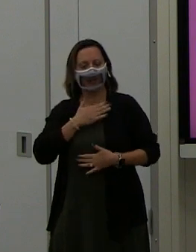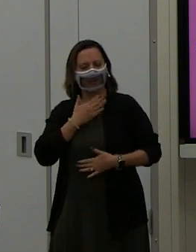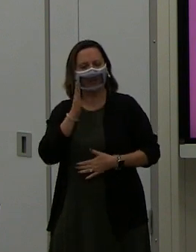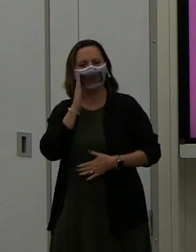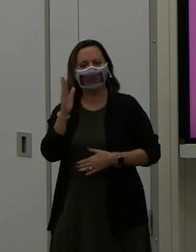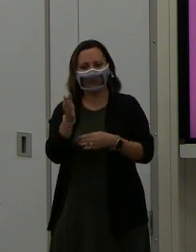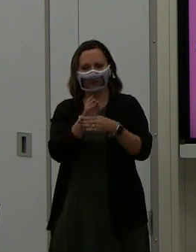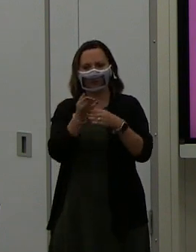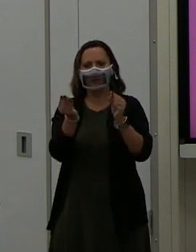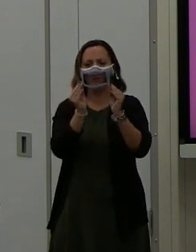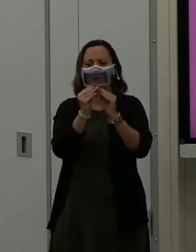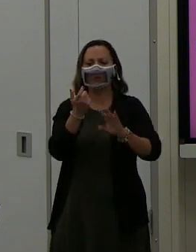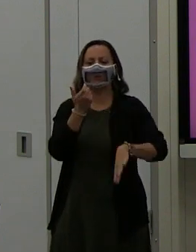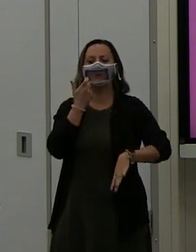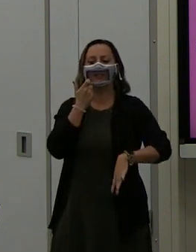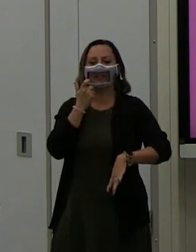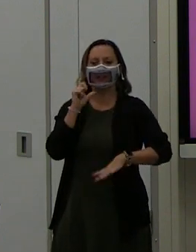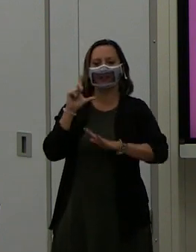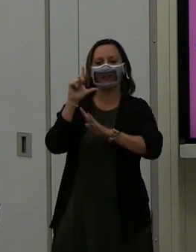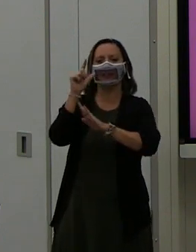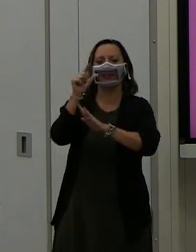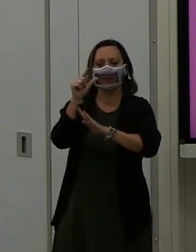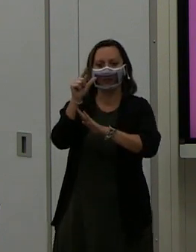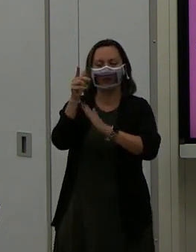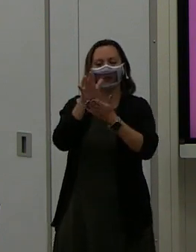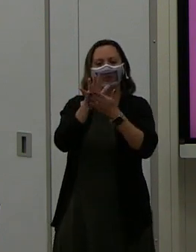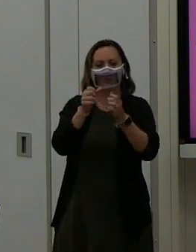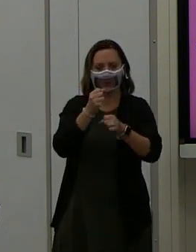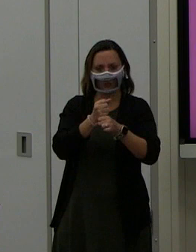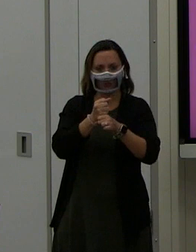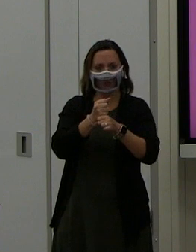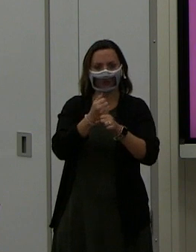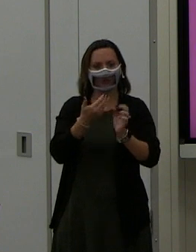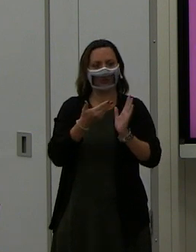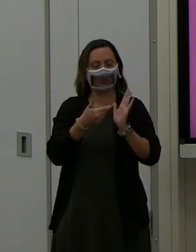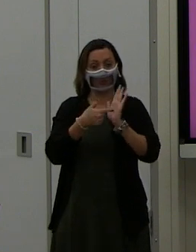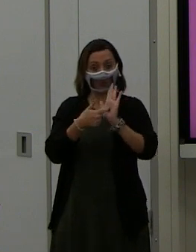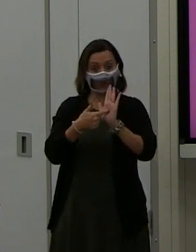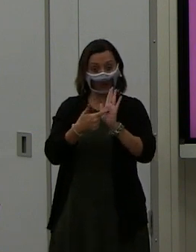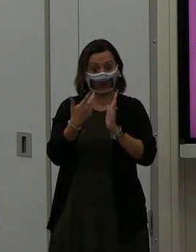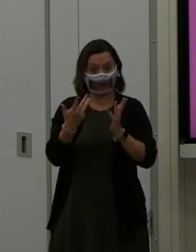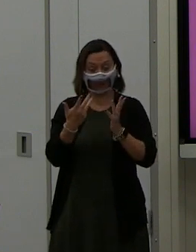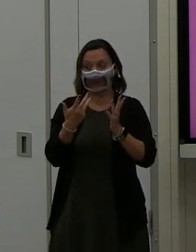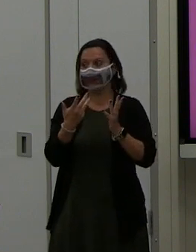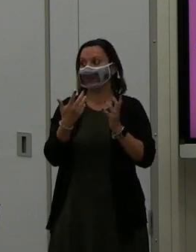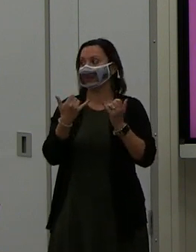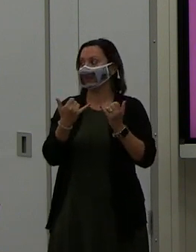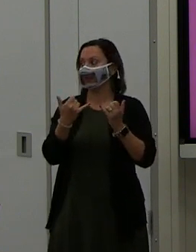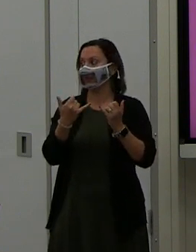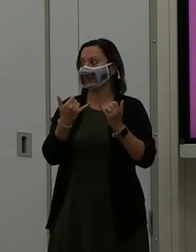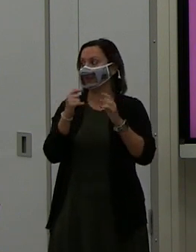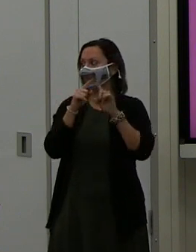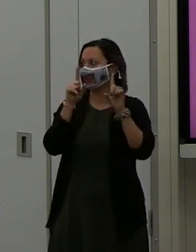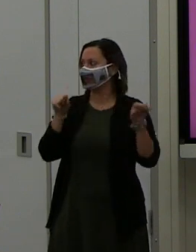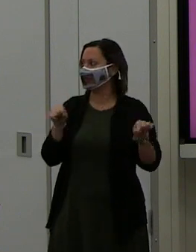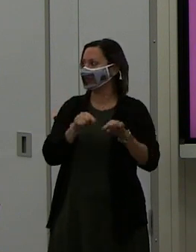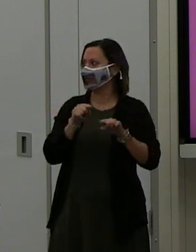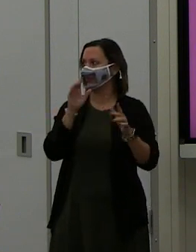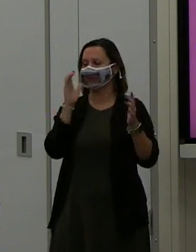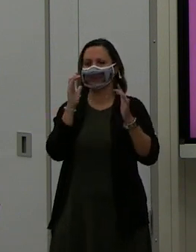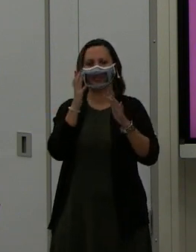more recent performance at a later date in this school year. Just in reference, the spring seemed like 3 years